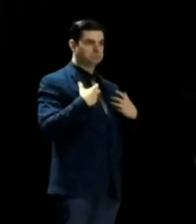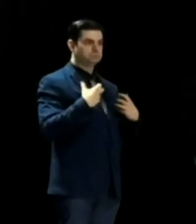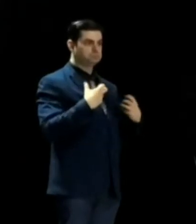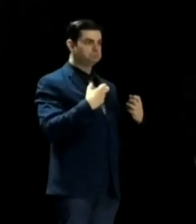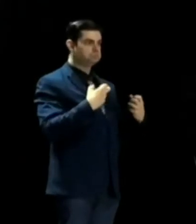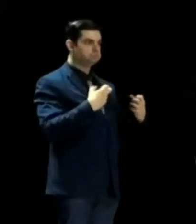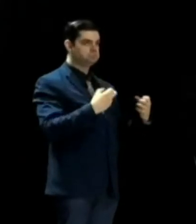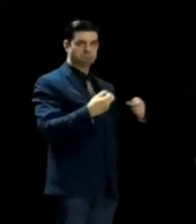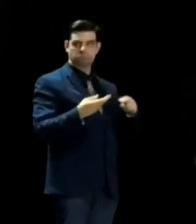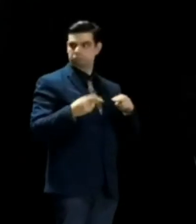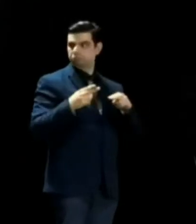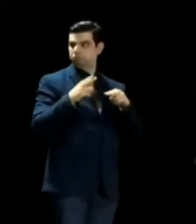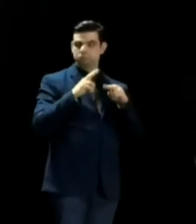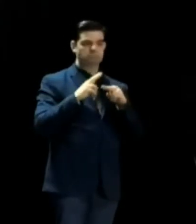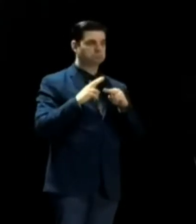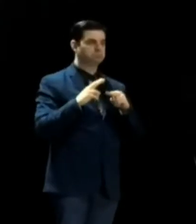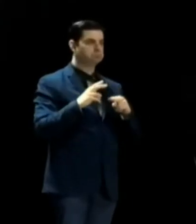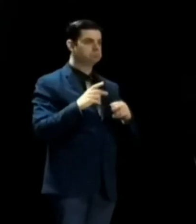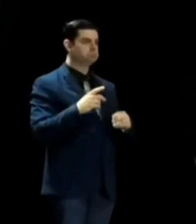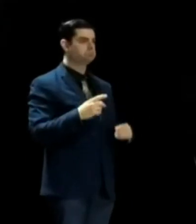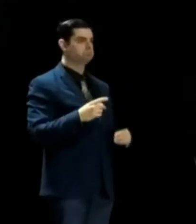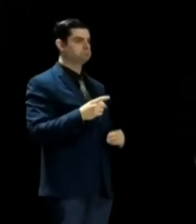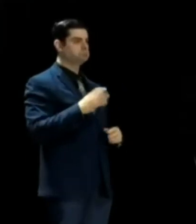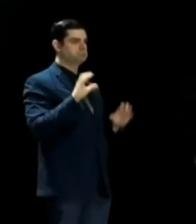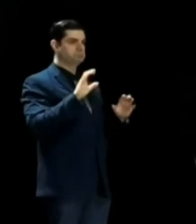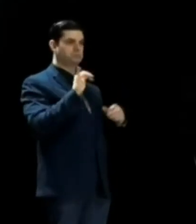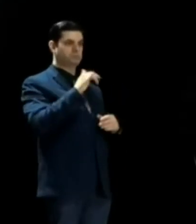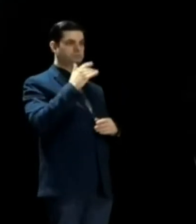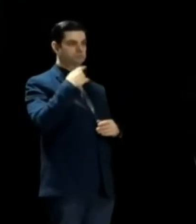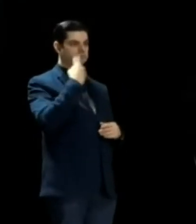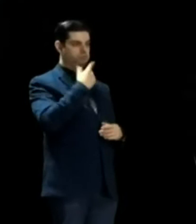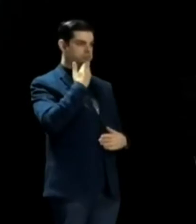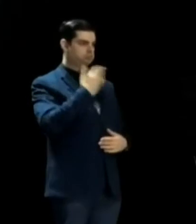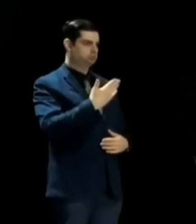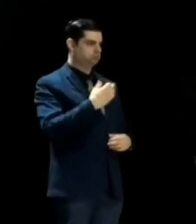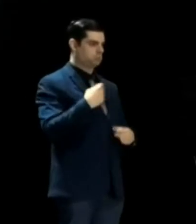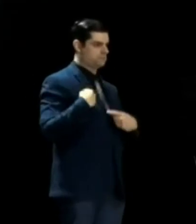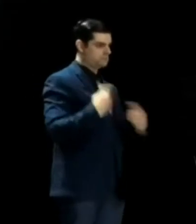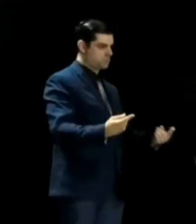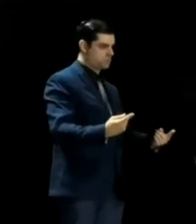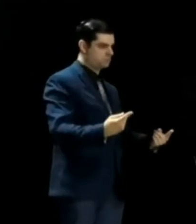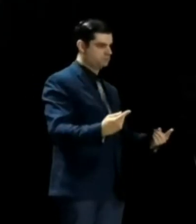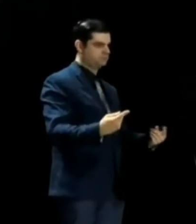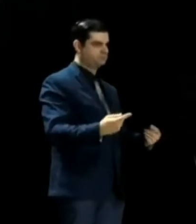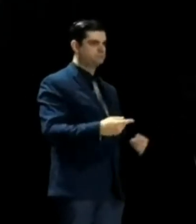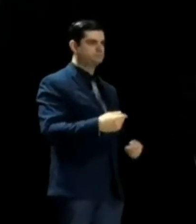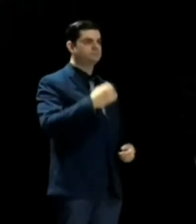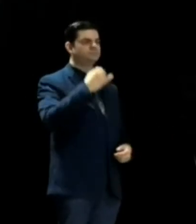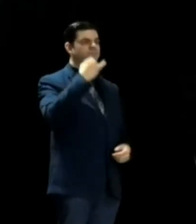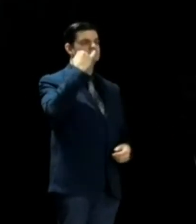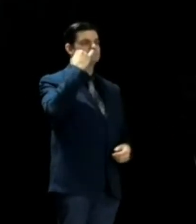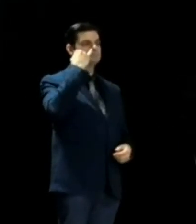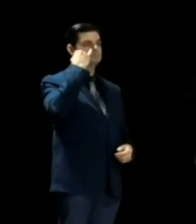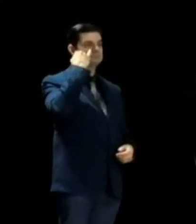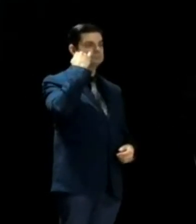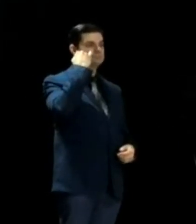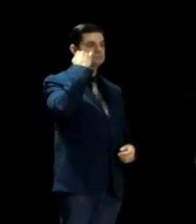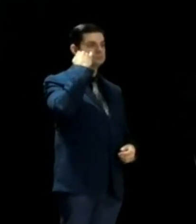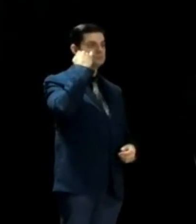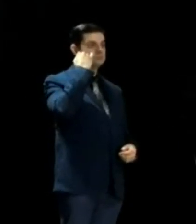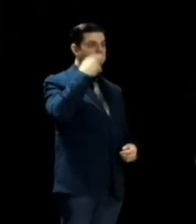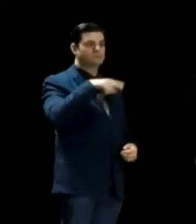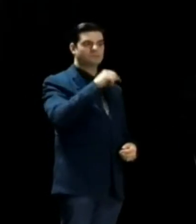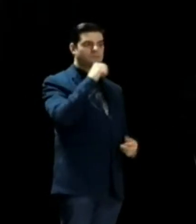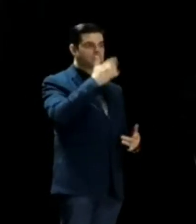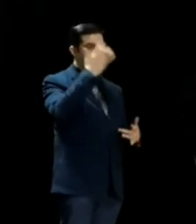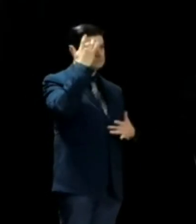not symptomatic, that feels good. You are part of the solution, and really, I want to thank you personally for